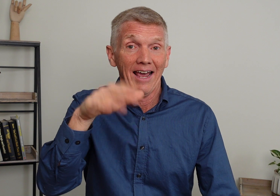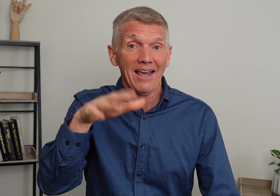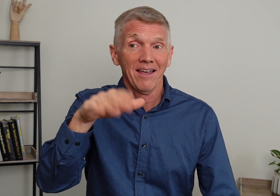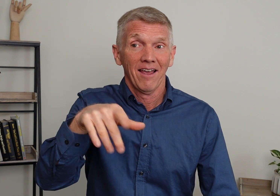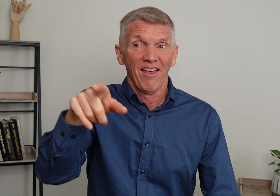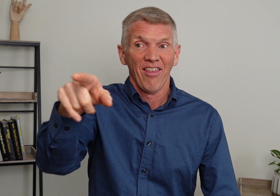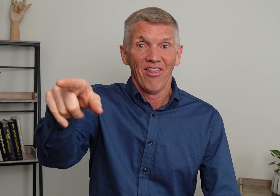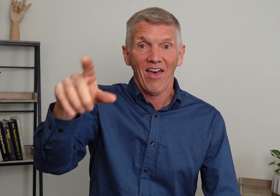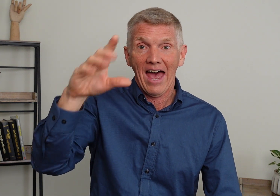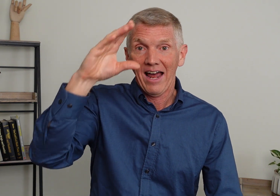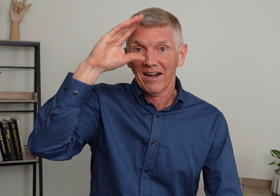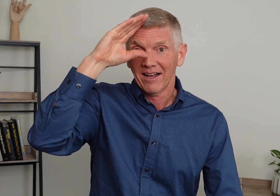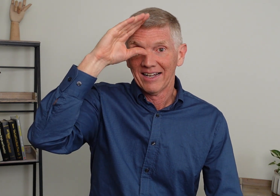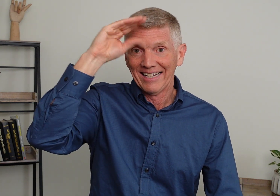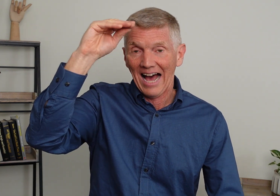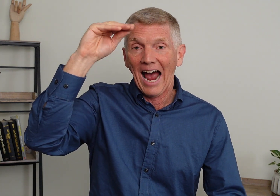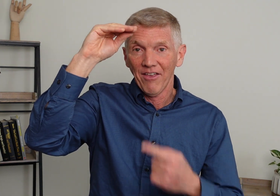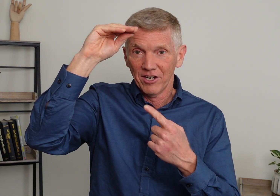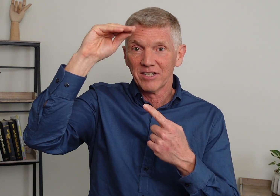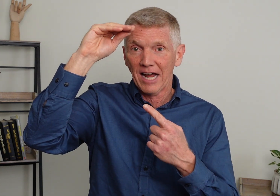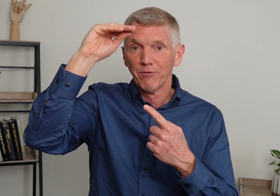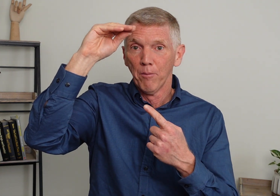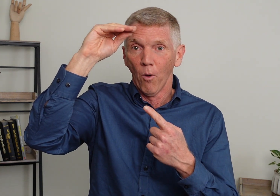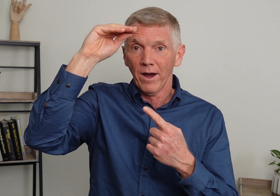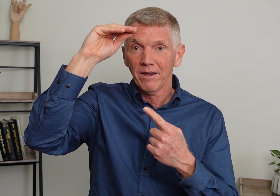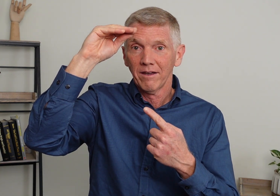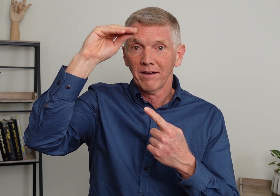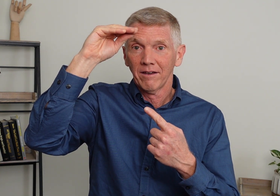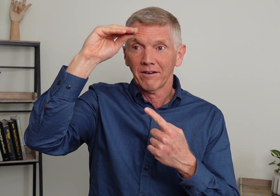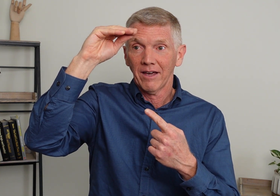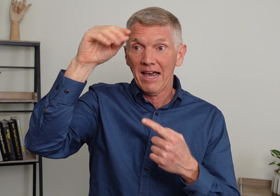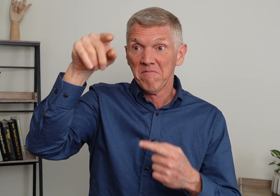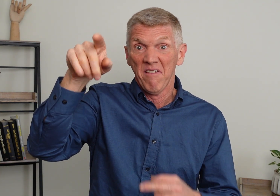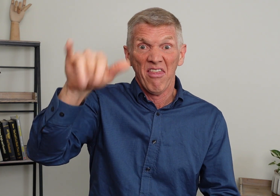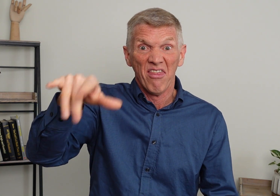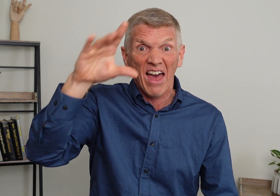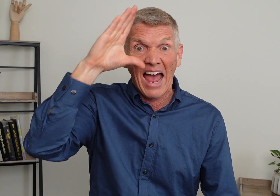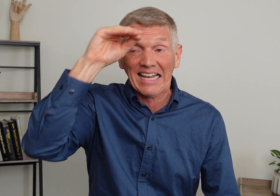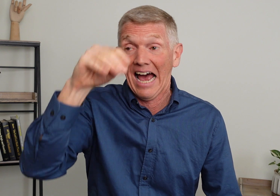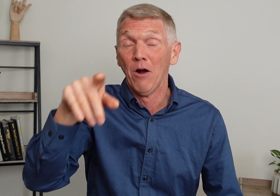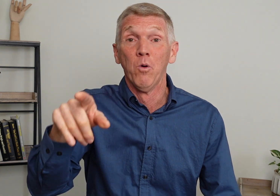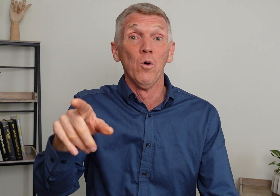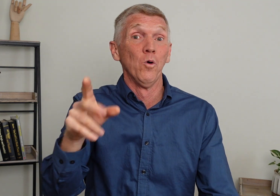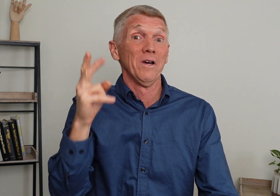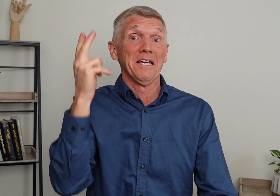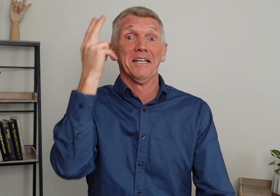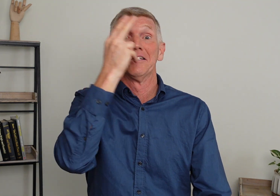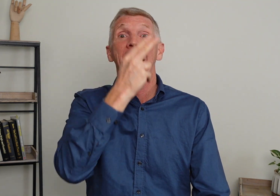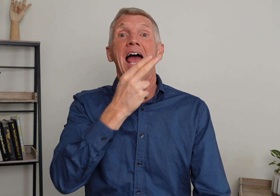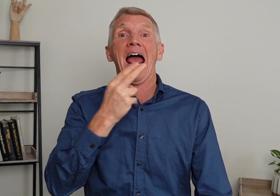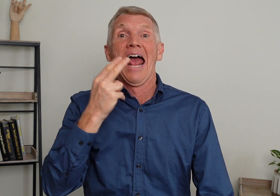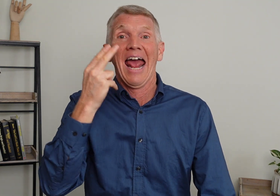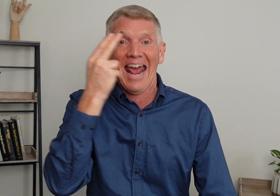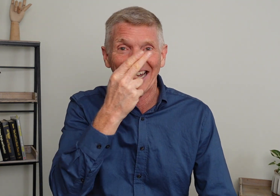Hey, that guy, there's a sign for boy, okay? That guy, who he is